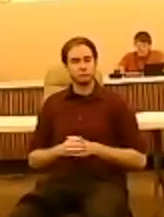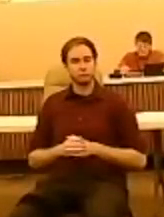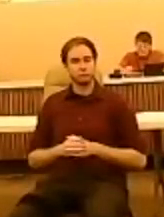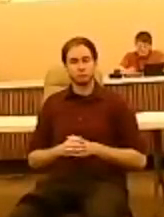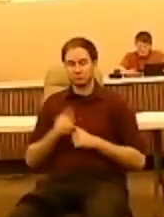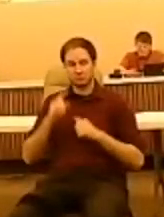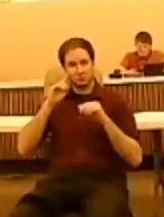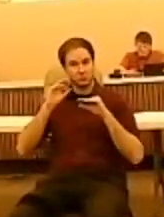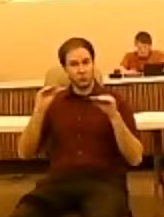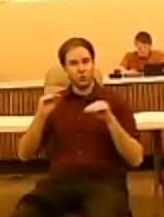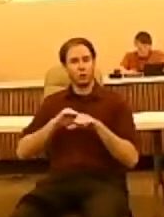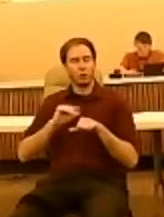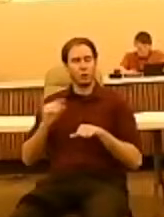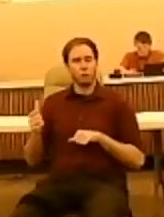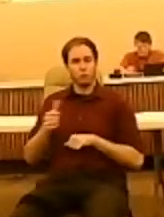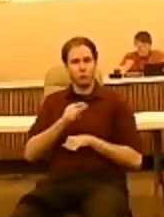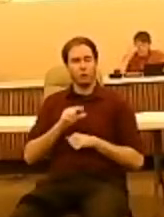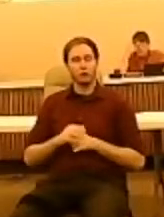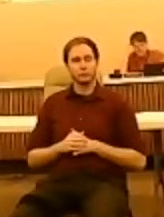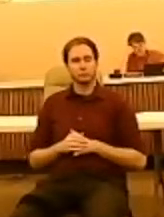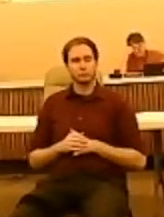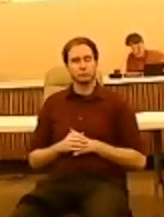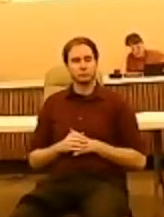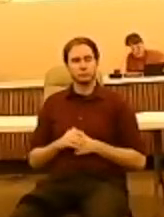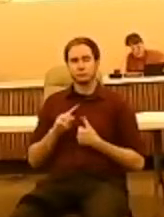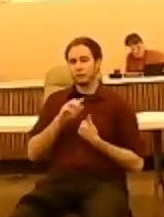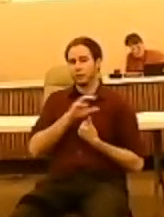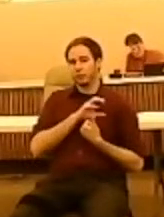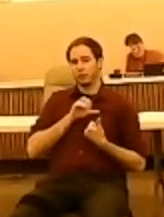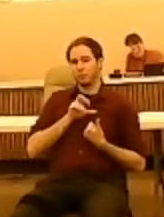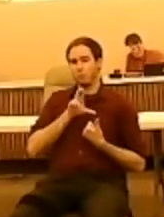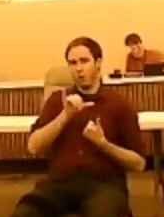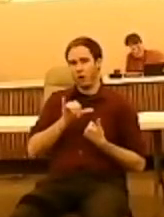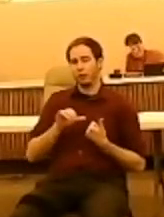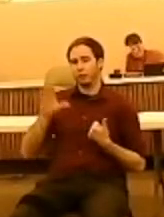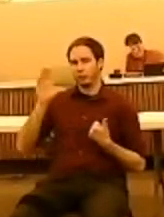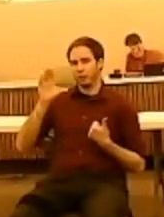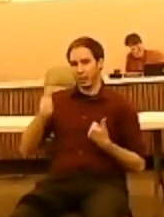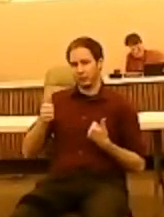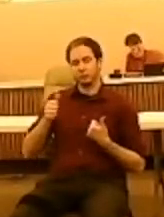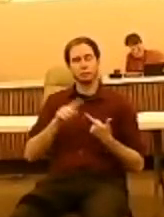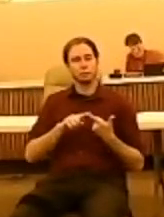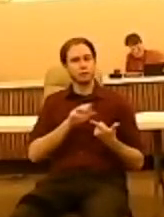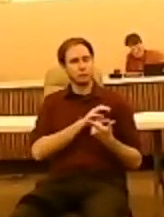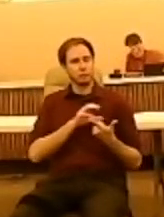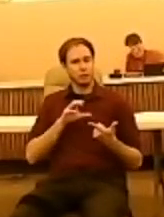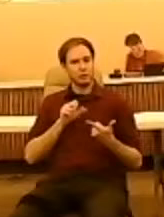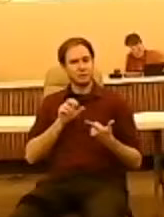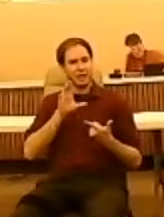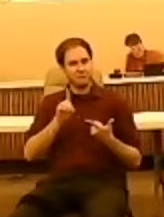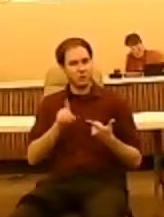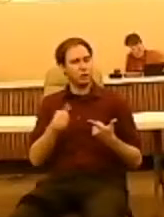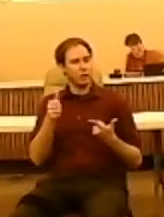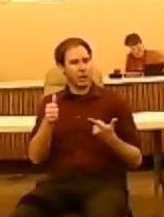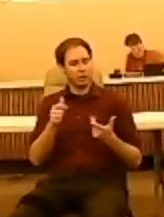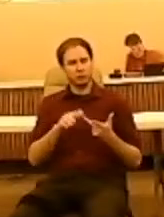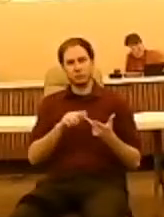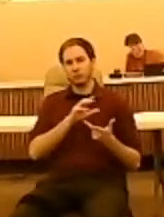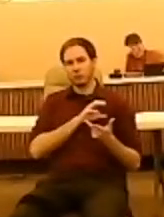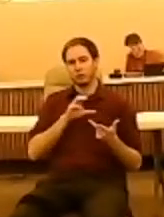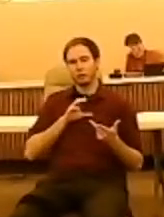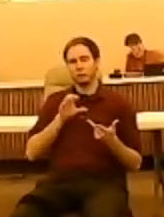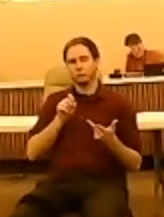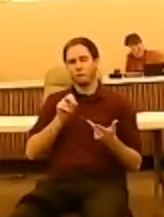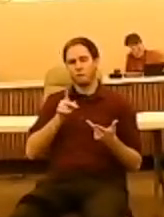Hearing none, please call the roll. Councilmember Barley, Aye. Councilmember Stafford. Aye.